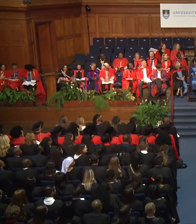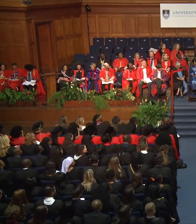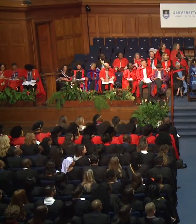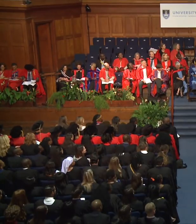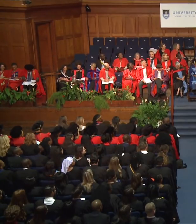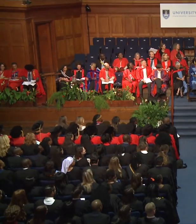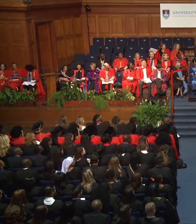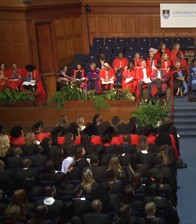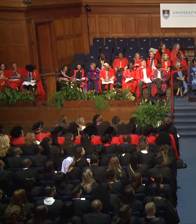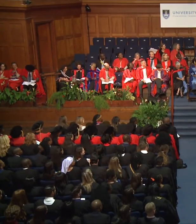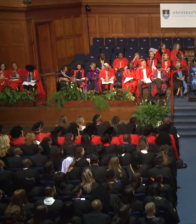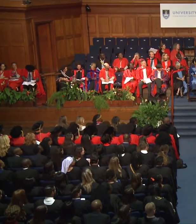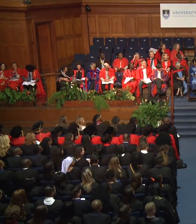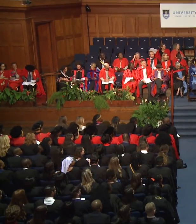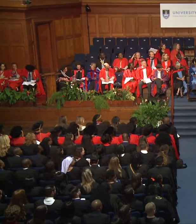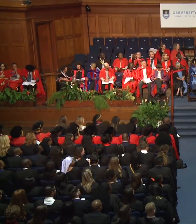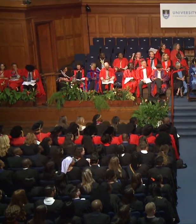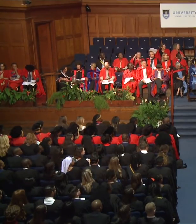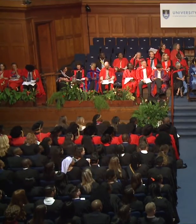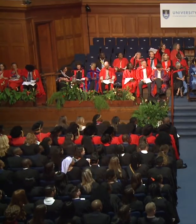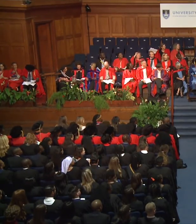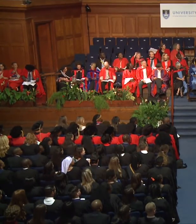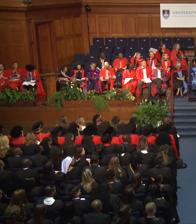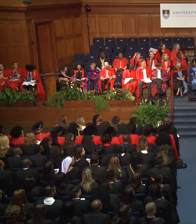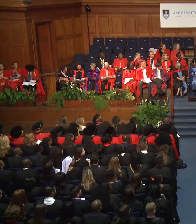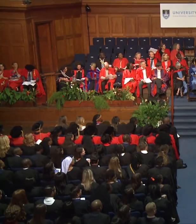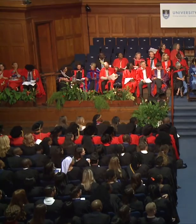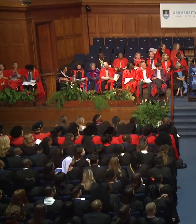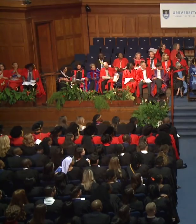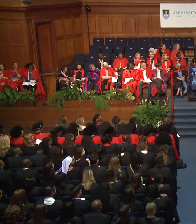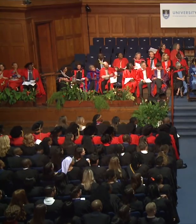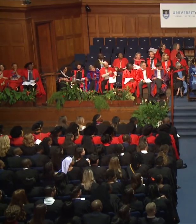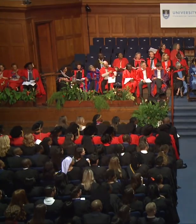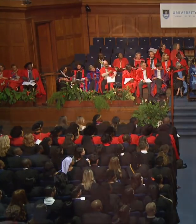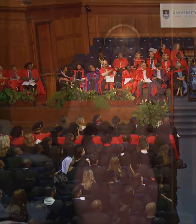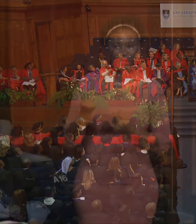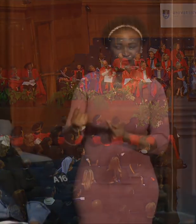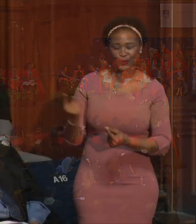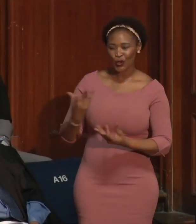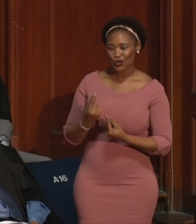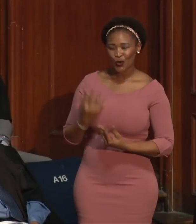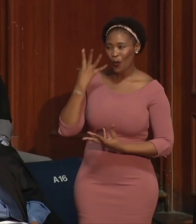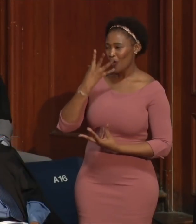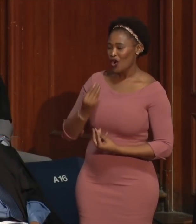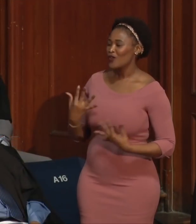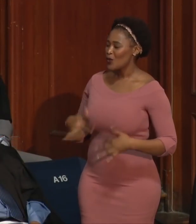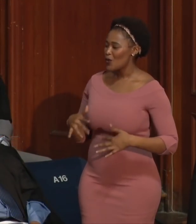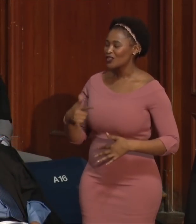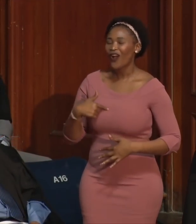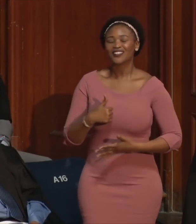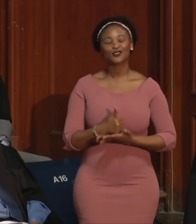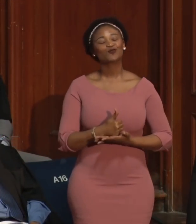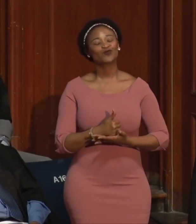Thank you very much for that introduction. I never like it to be fully read, but you did it so beautifully, so I could sit comfortably while you did